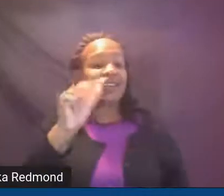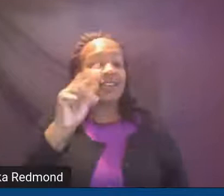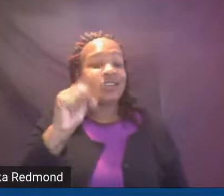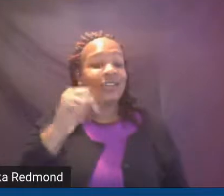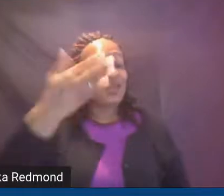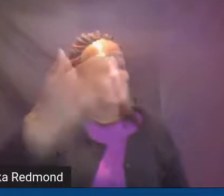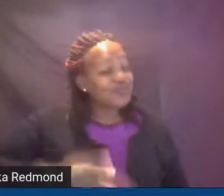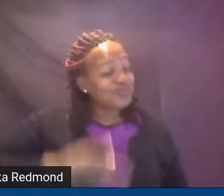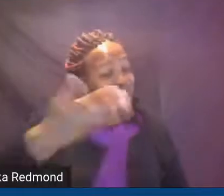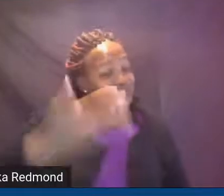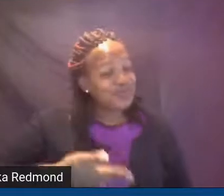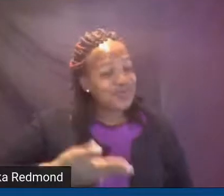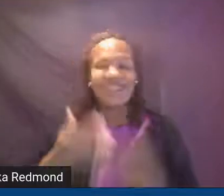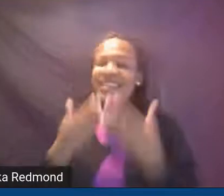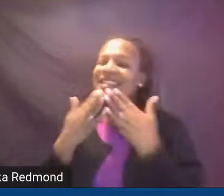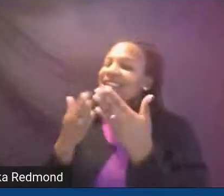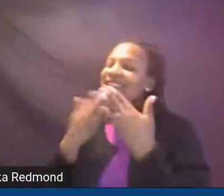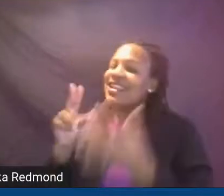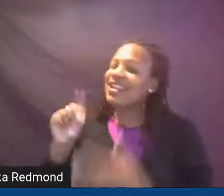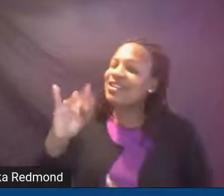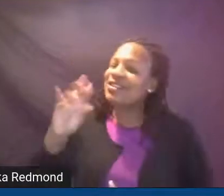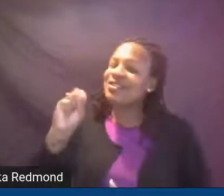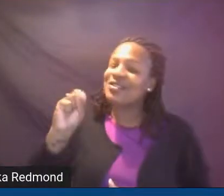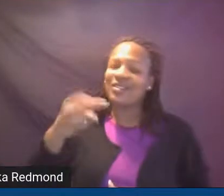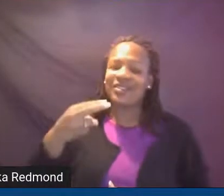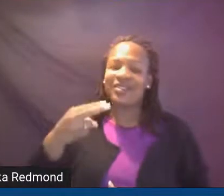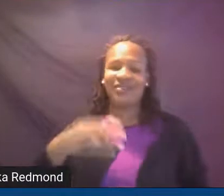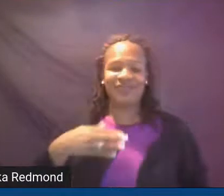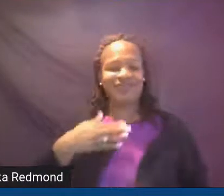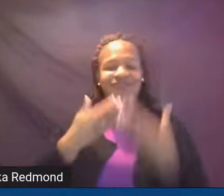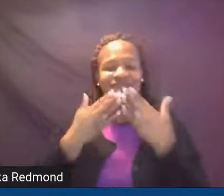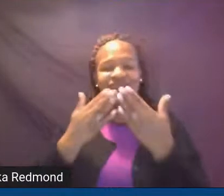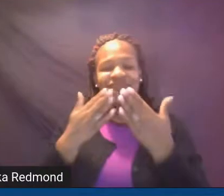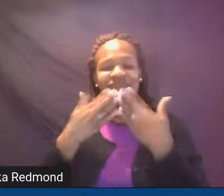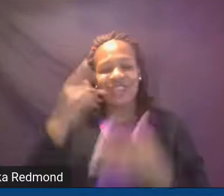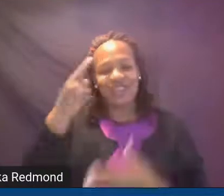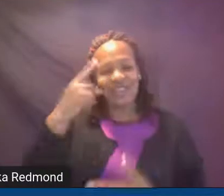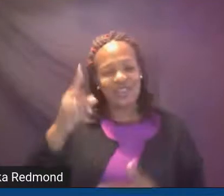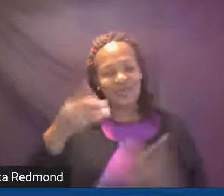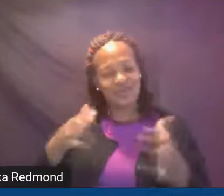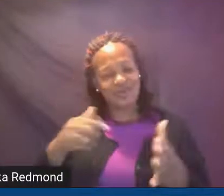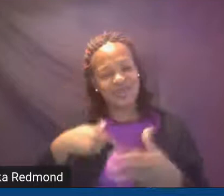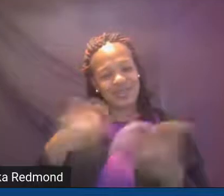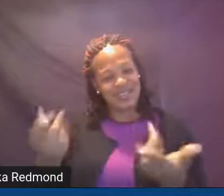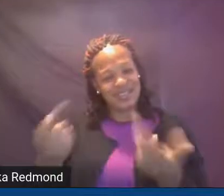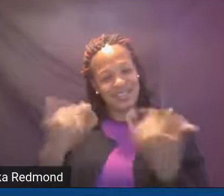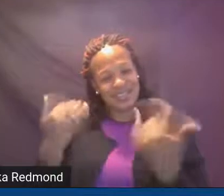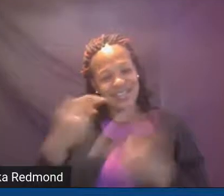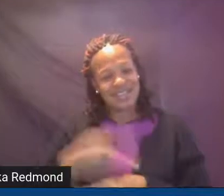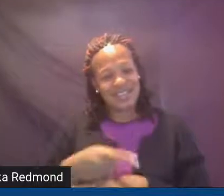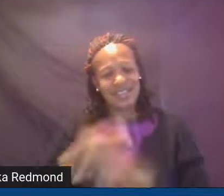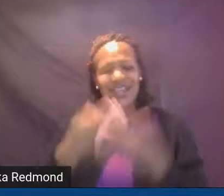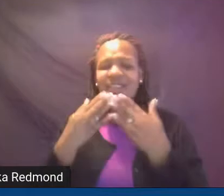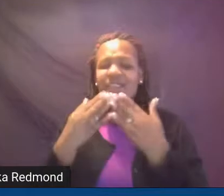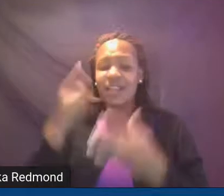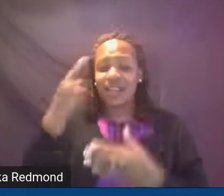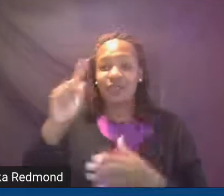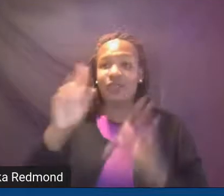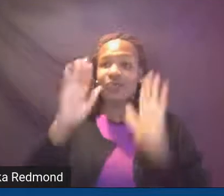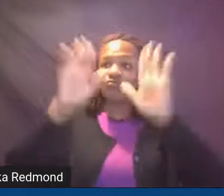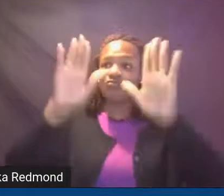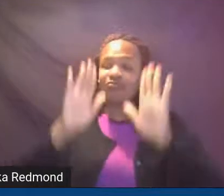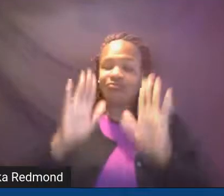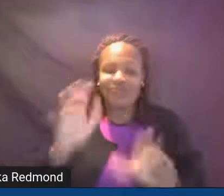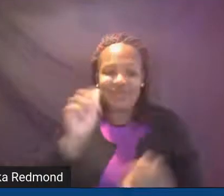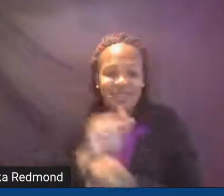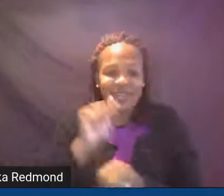It's absolutely a pleasure to be here. And I just want to really thank you for not only just having me here, but also the great work that you do at Rangam. It's